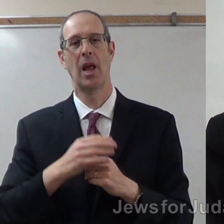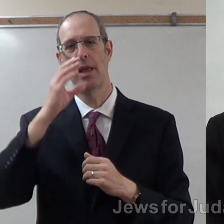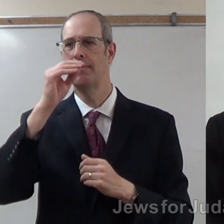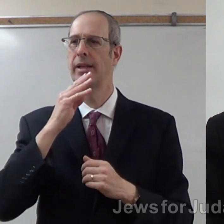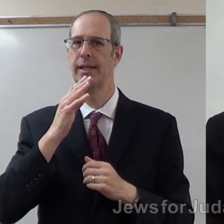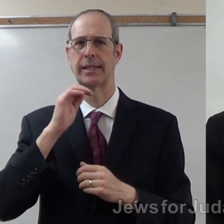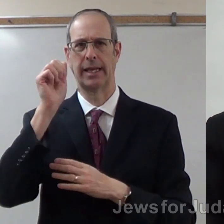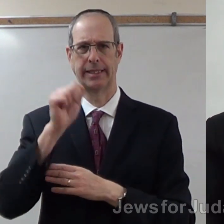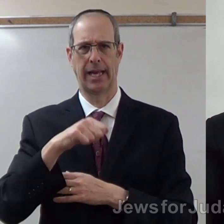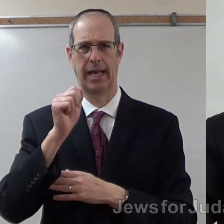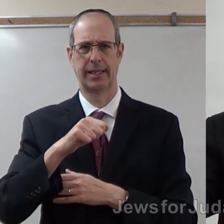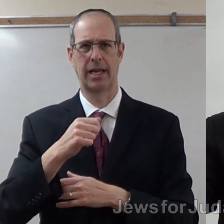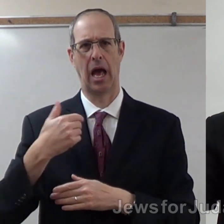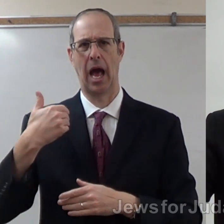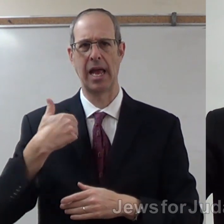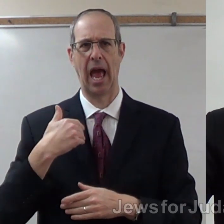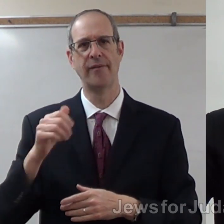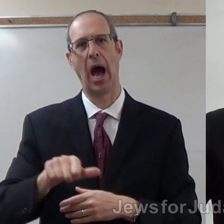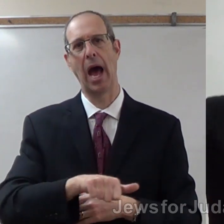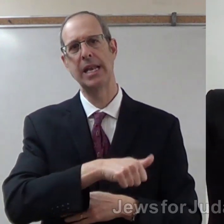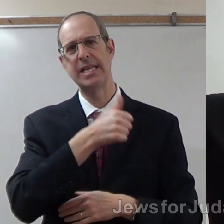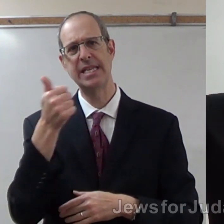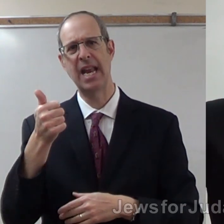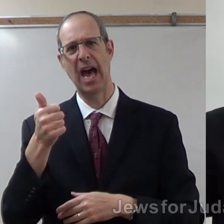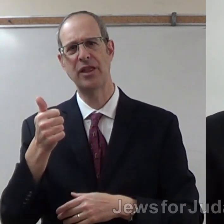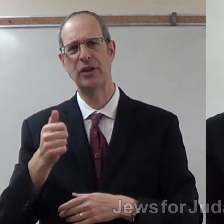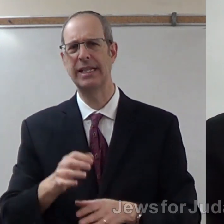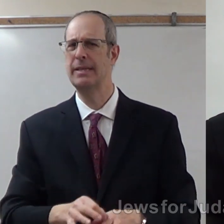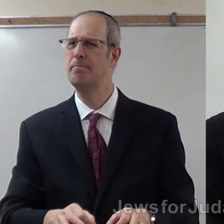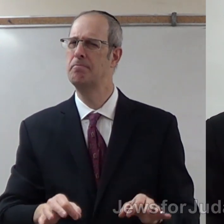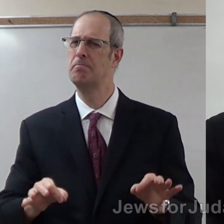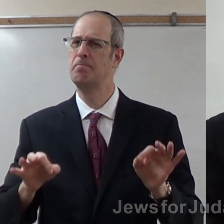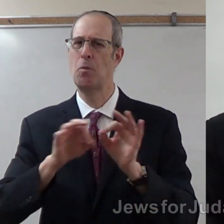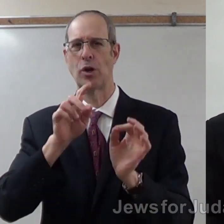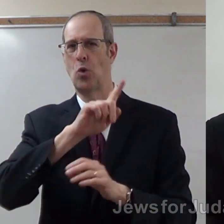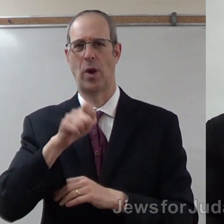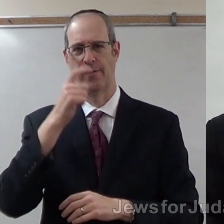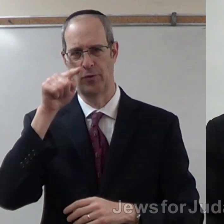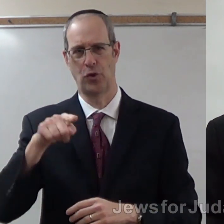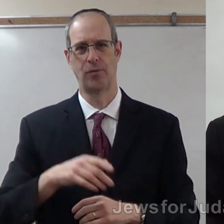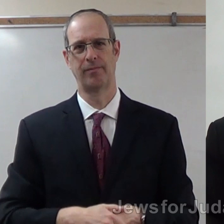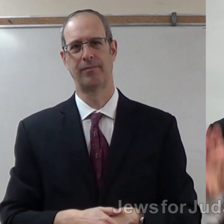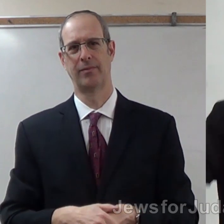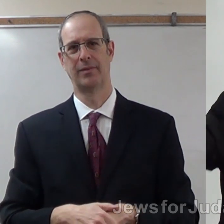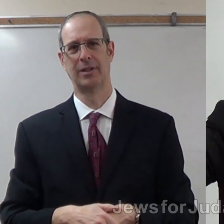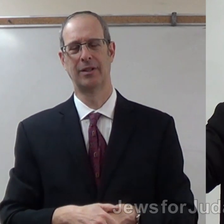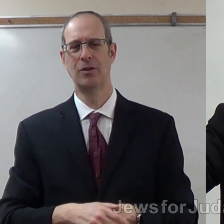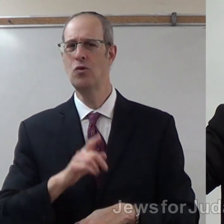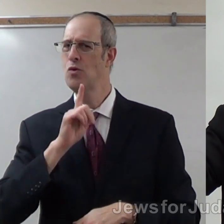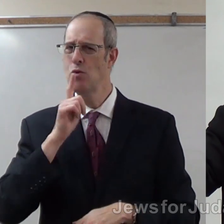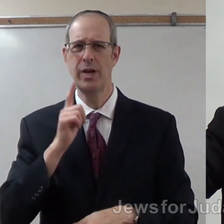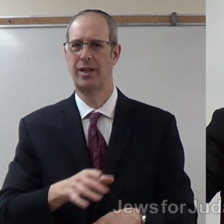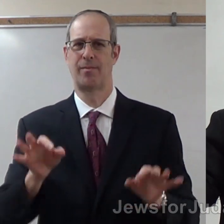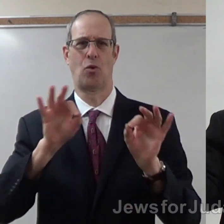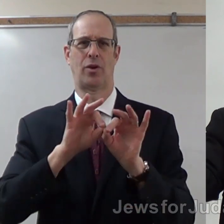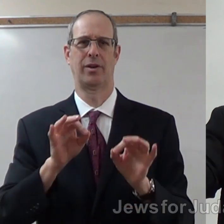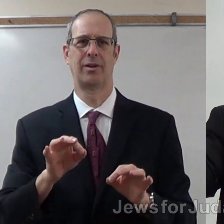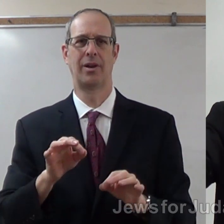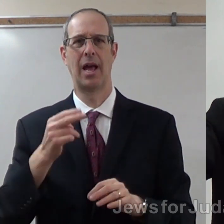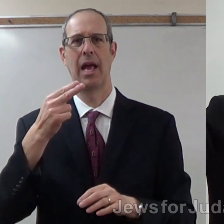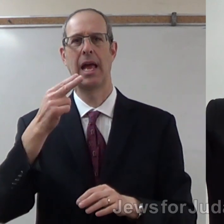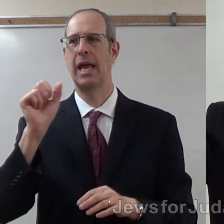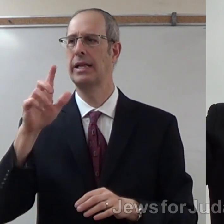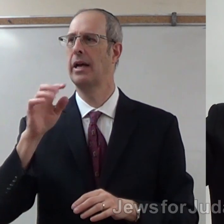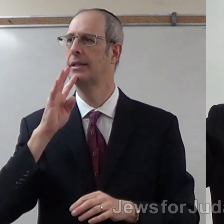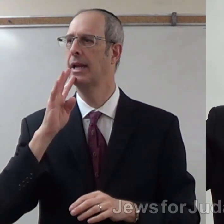man says, yes, I have another very important question. A very important question. And Hillel